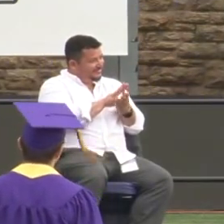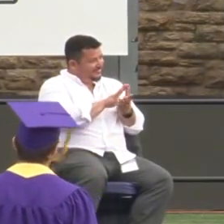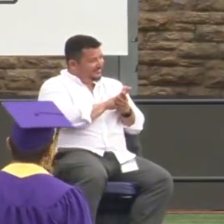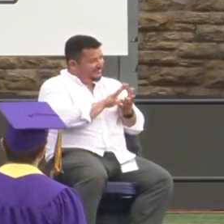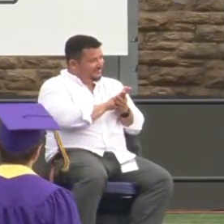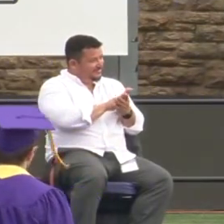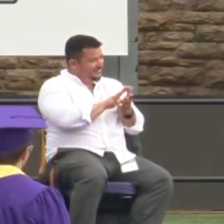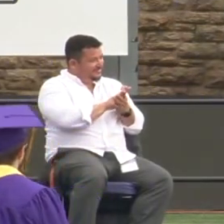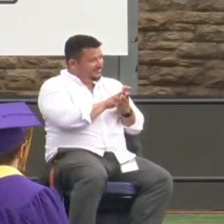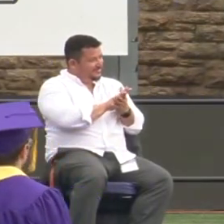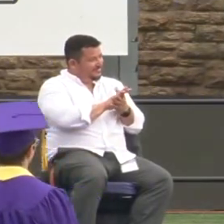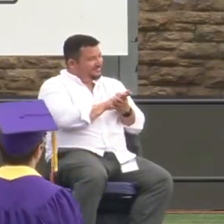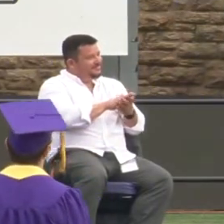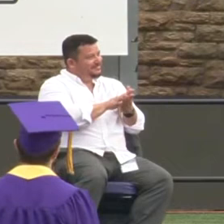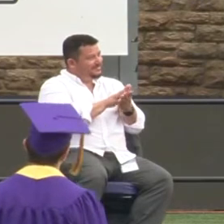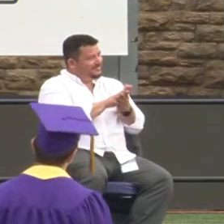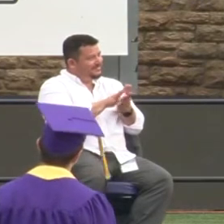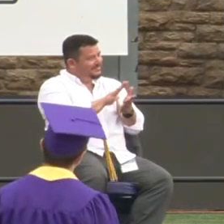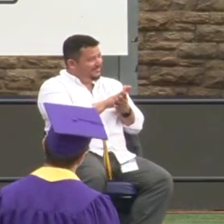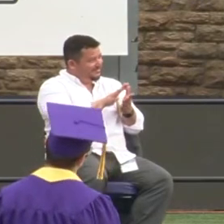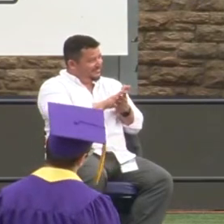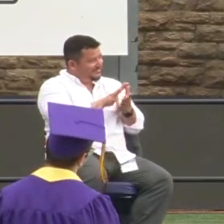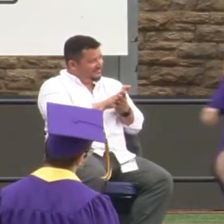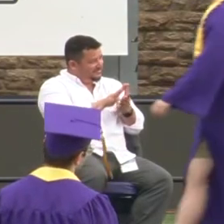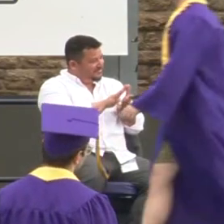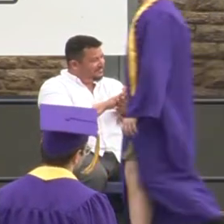Dominic Bailey.